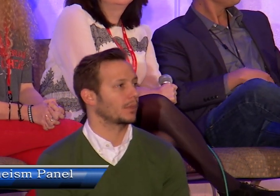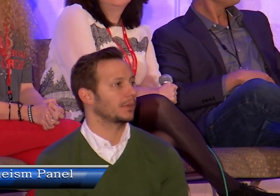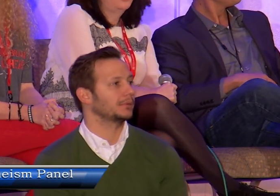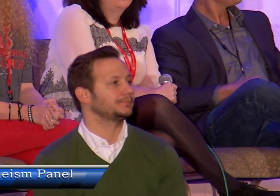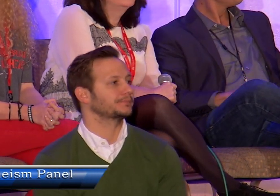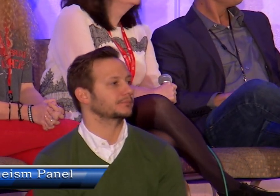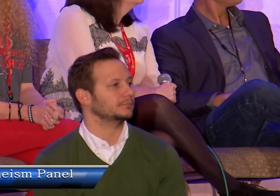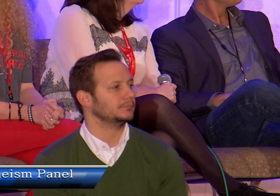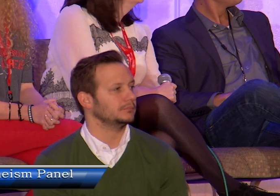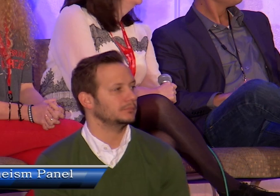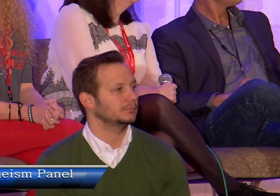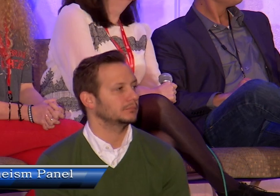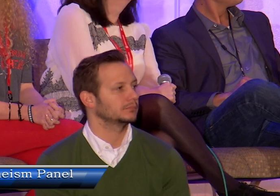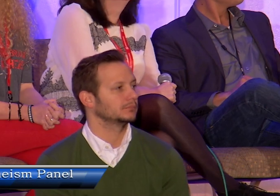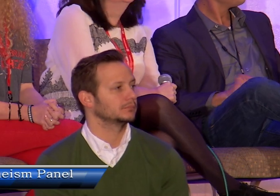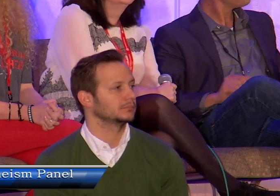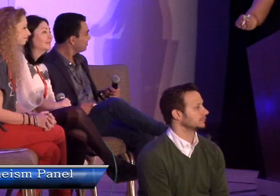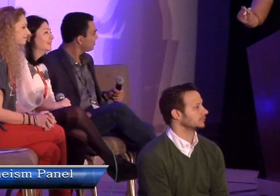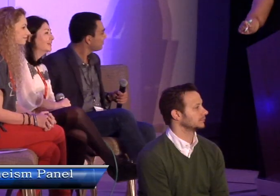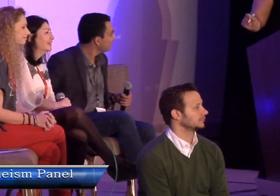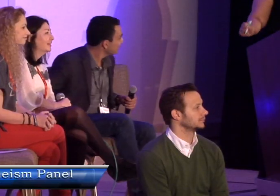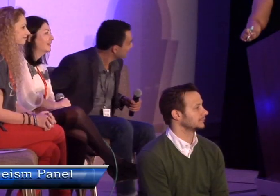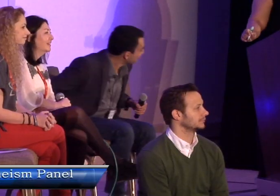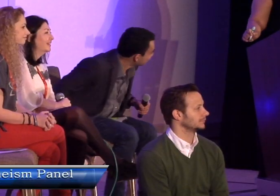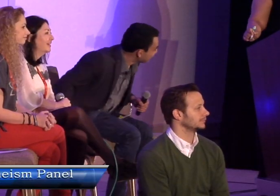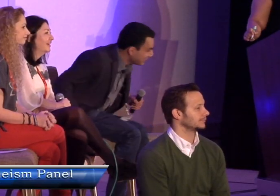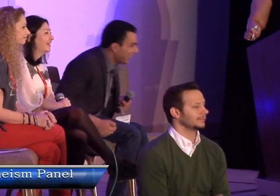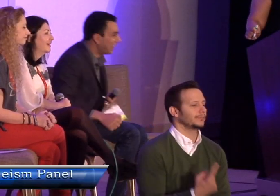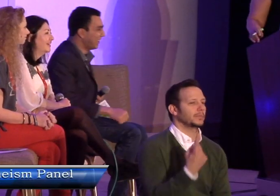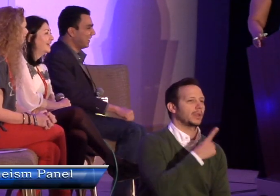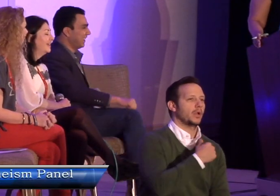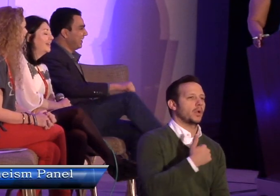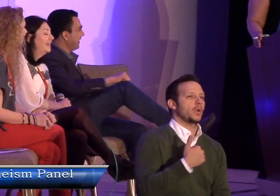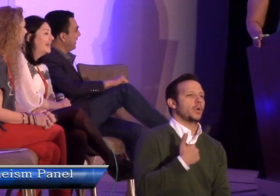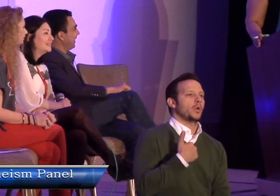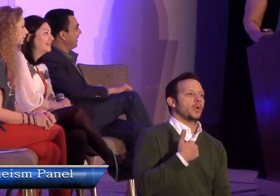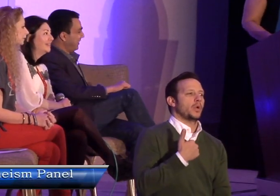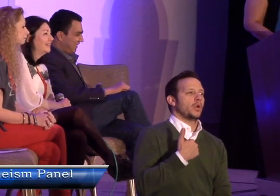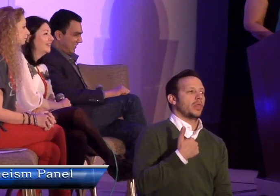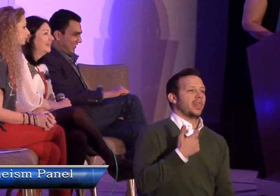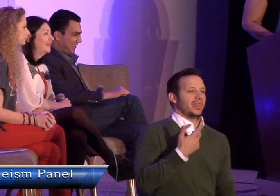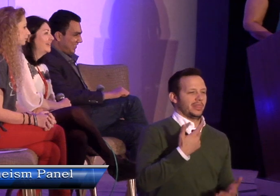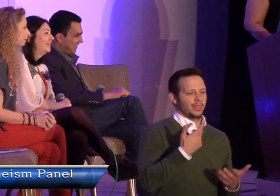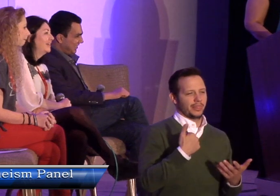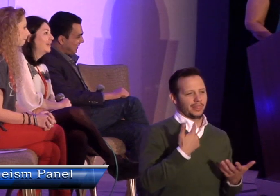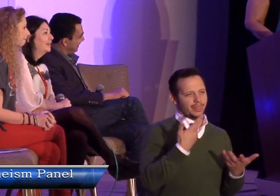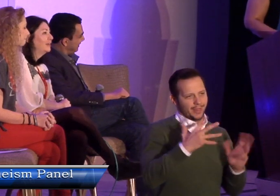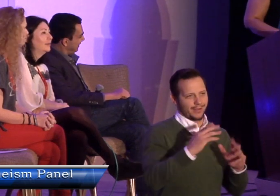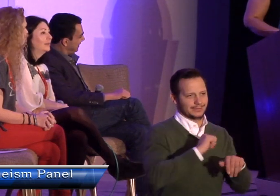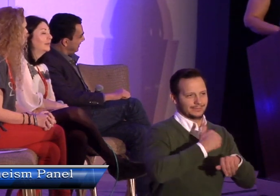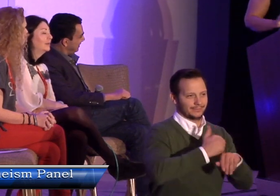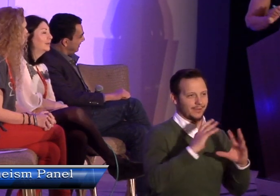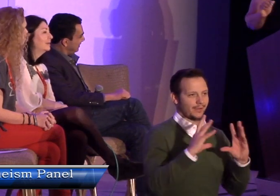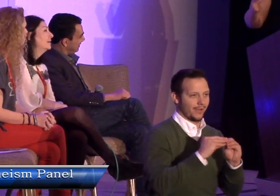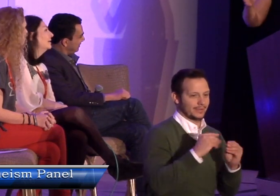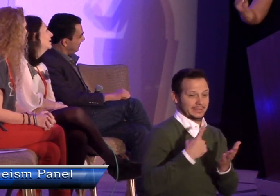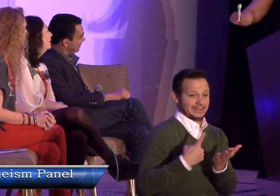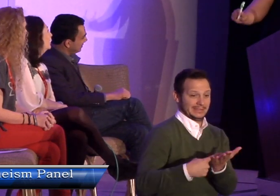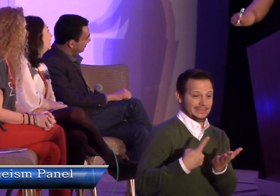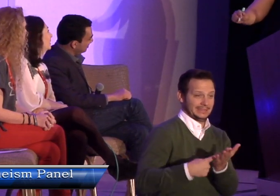There are conferences that debate this very issue, and I lament the fact that